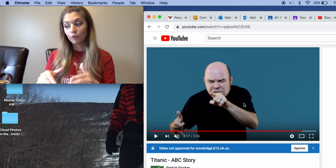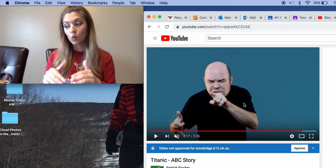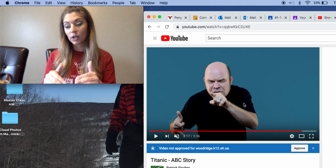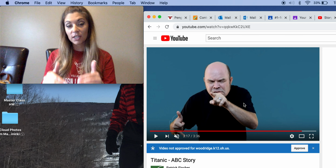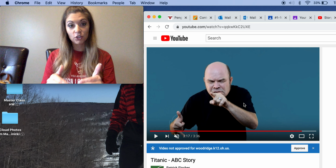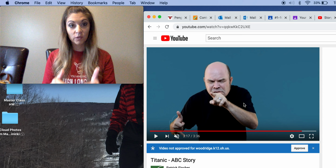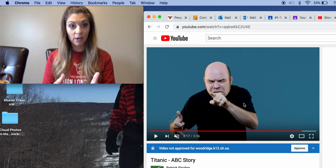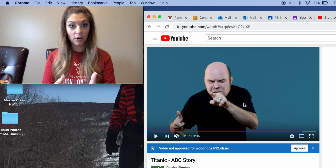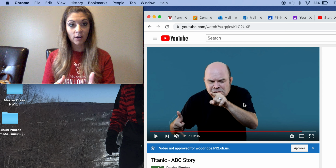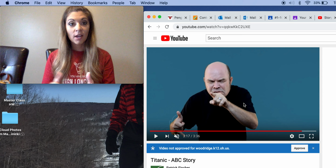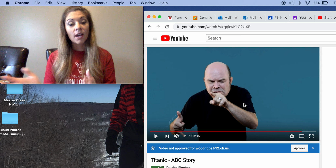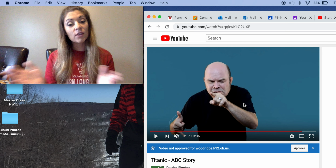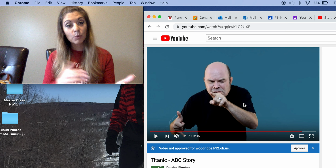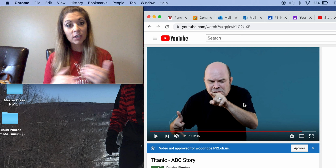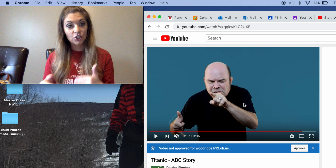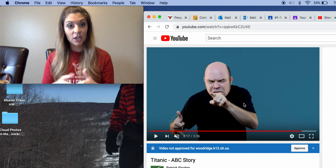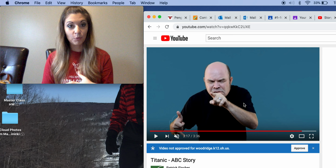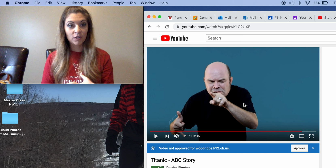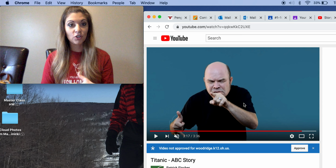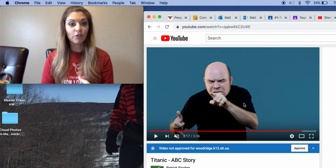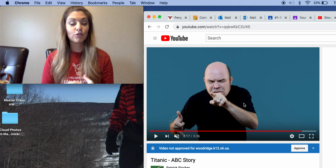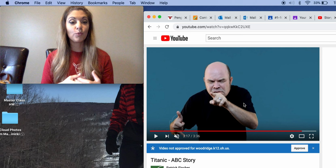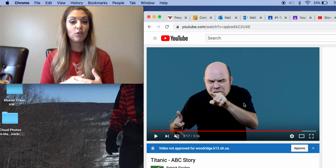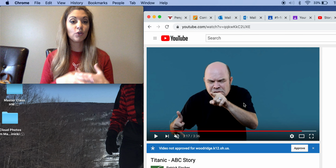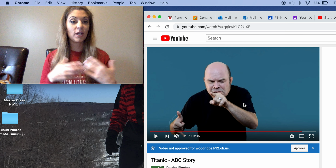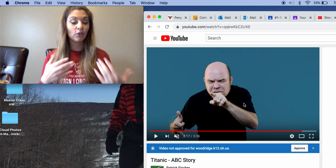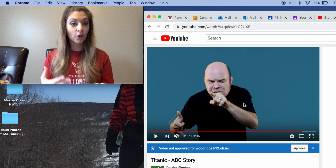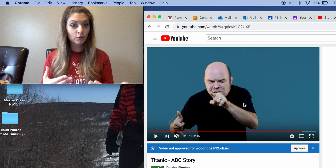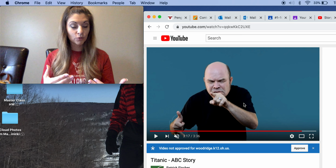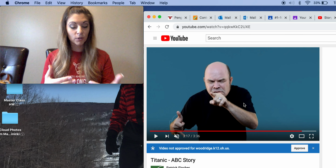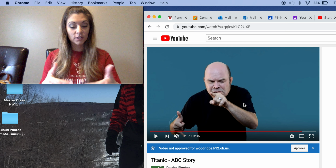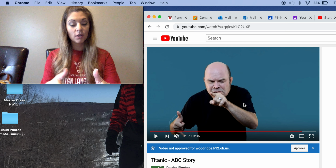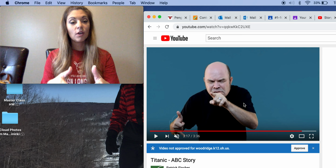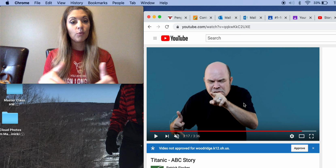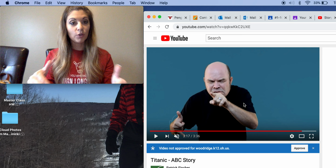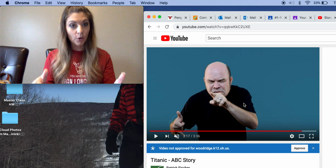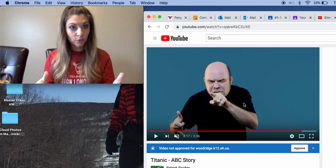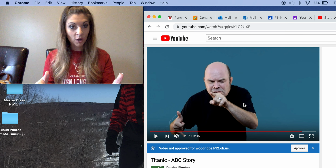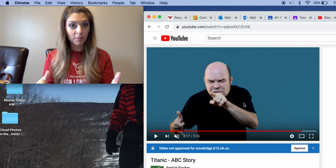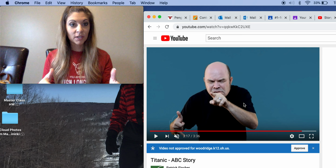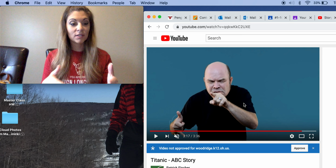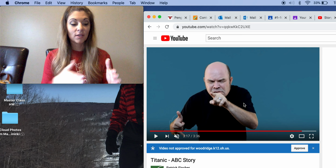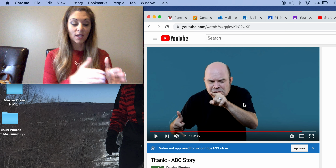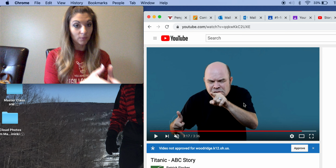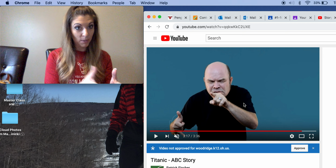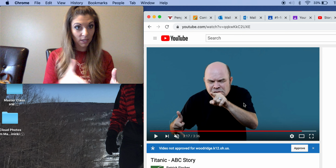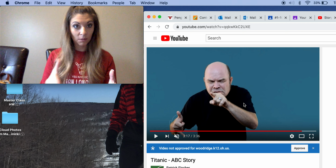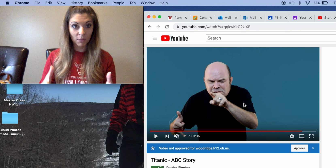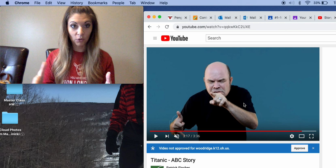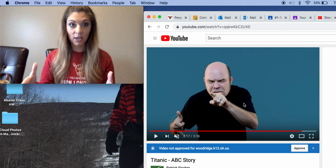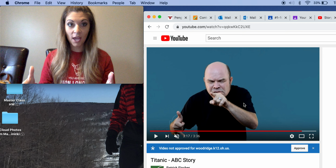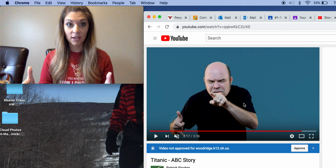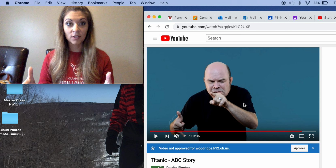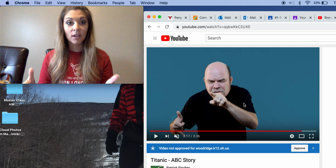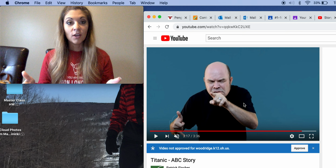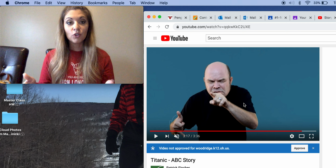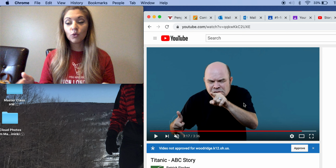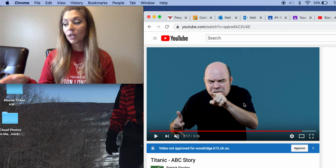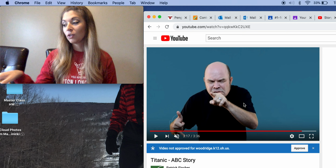of for each letter. And then we're going to share them with each other. So when you create your own stories with your own topics that have a beginning, middle, and